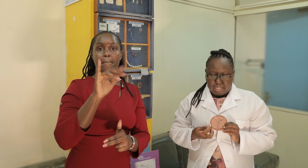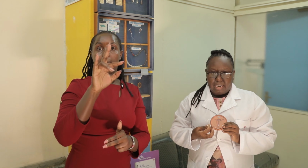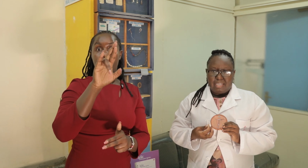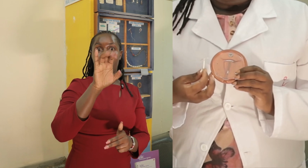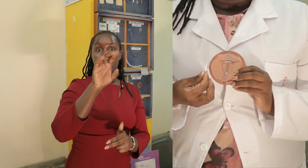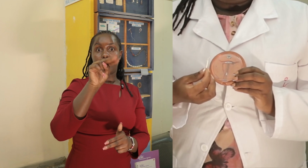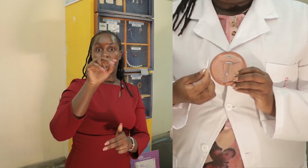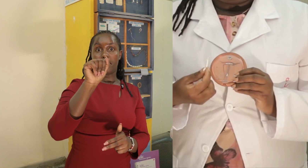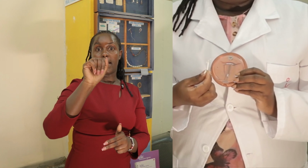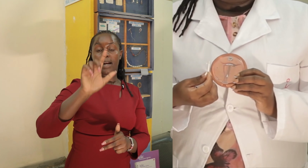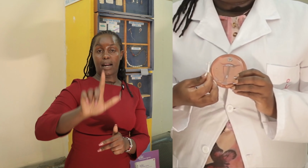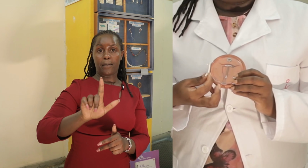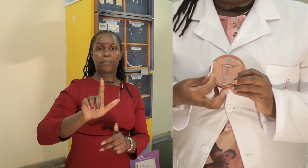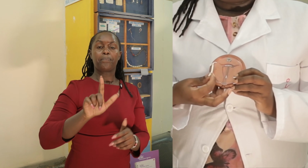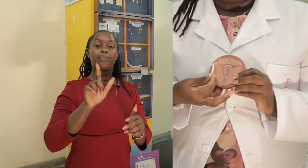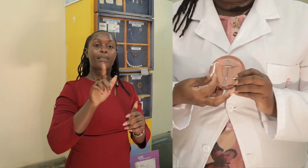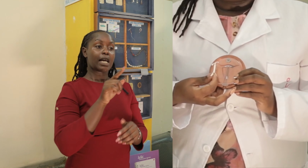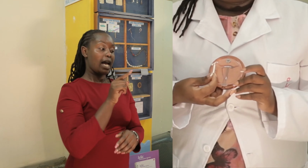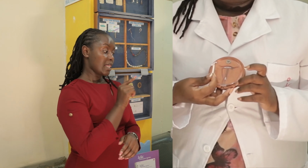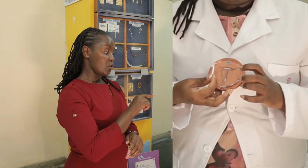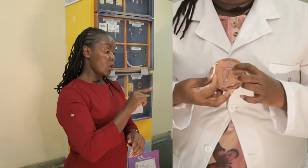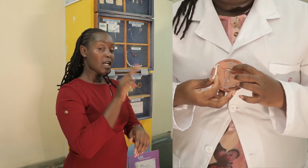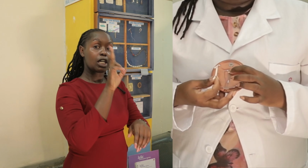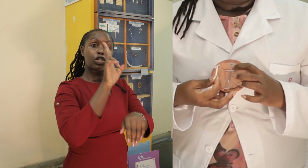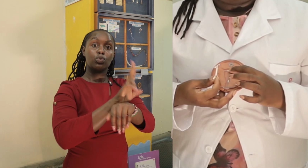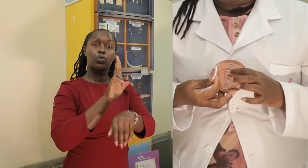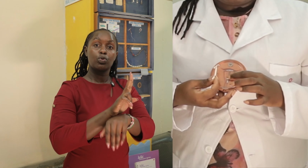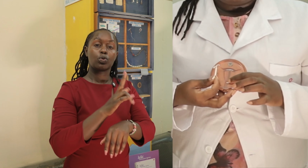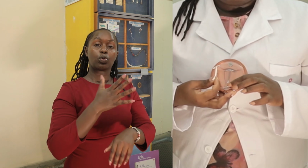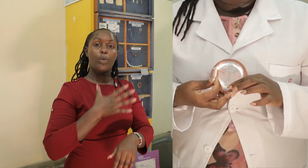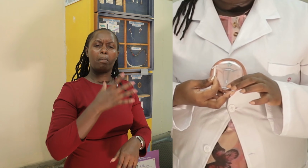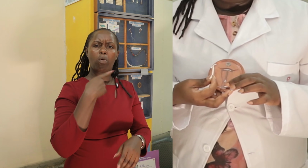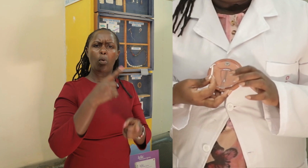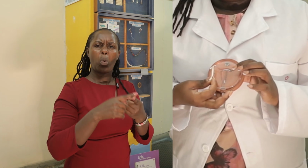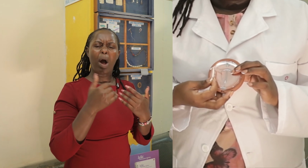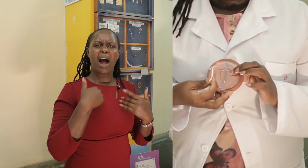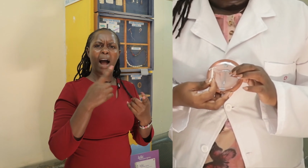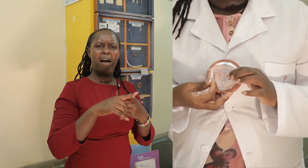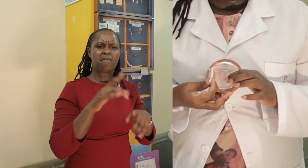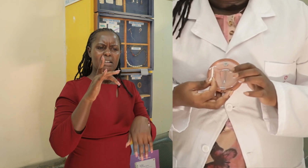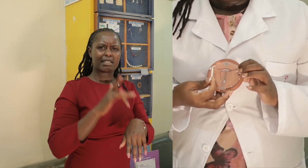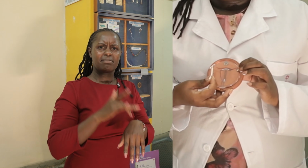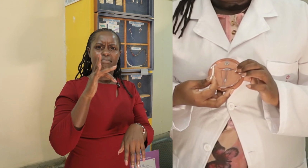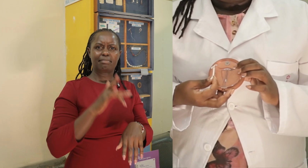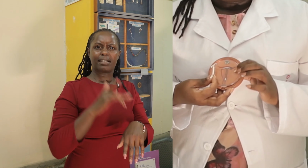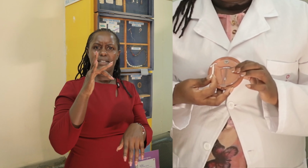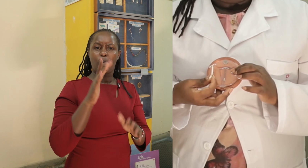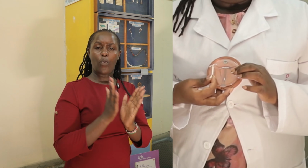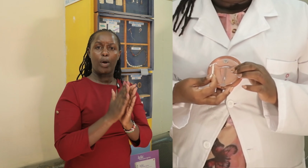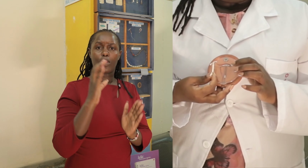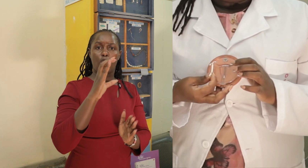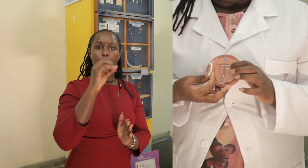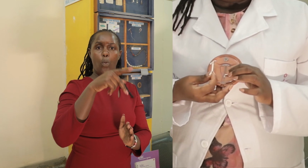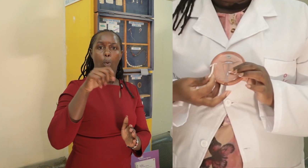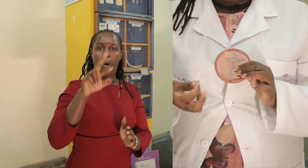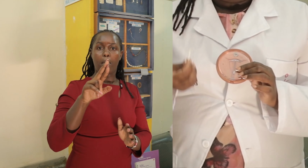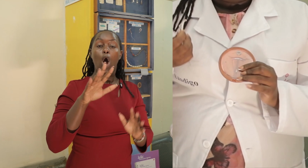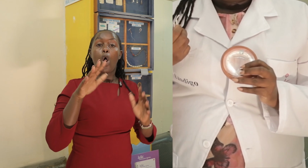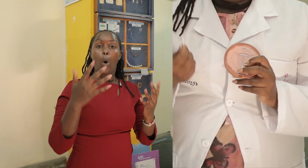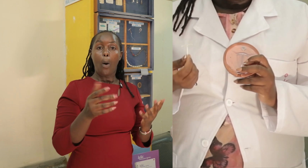So basically, this one is given to people who have maybe allergies to copper, or people who have issues with heavy bleeding. So